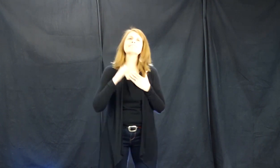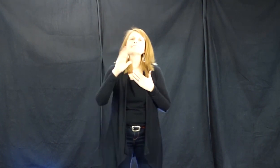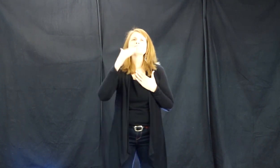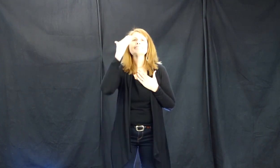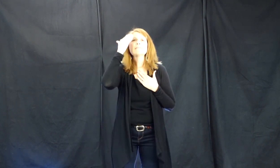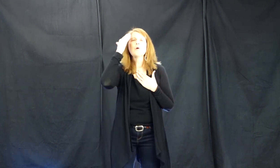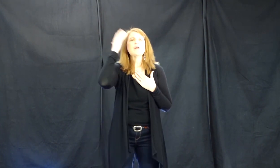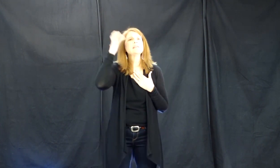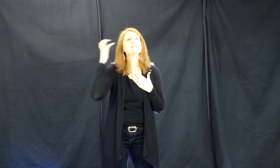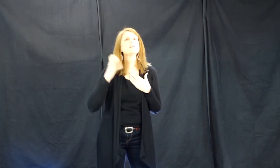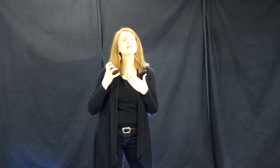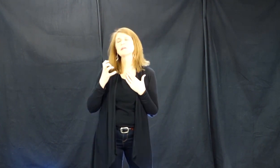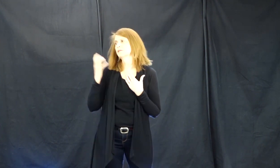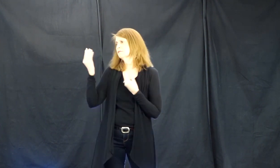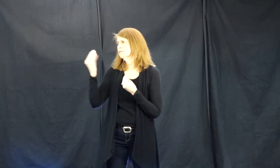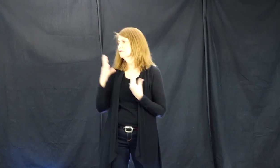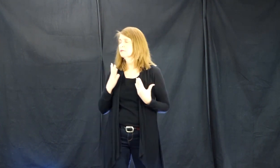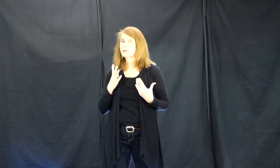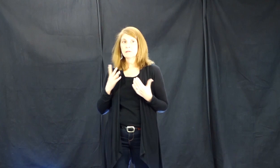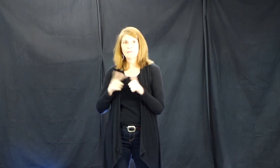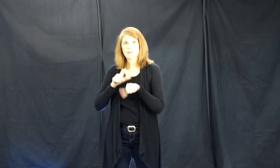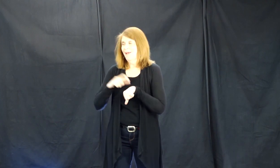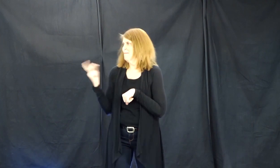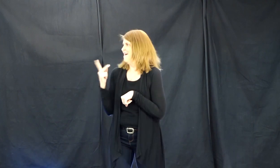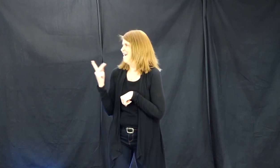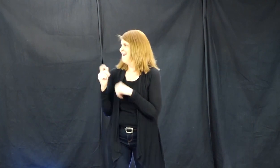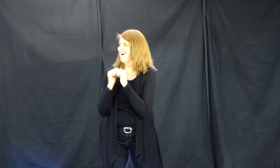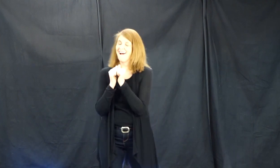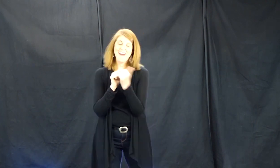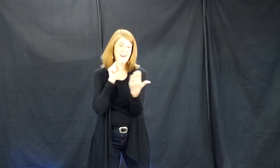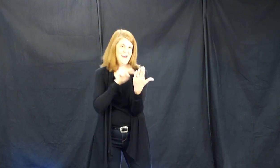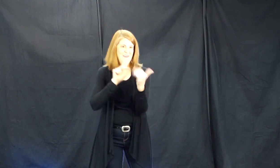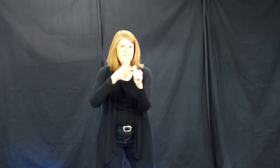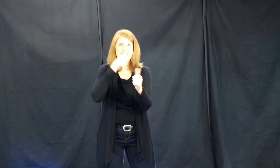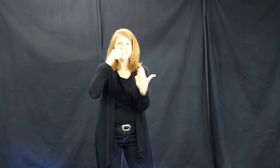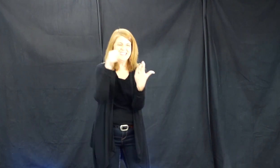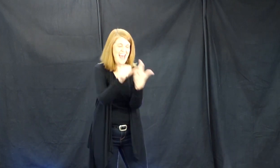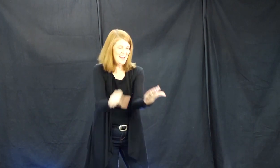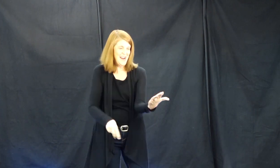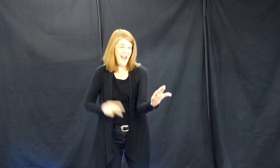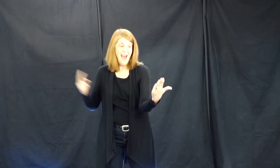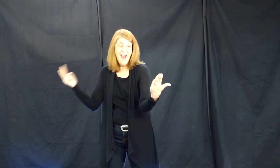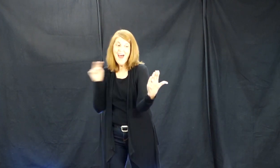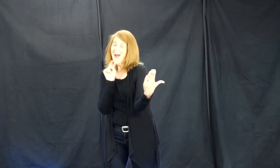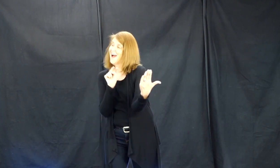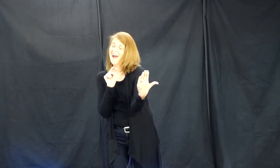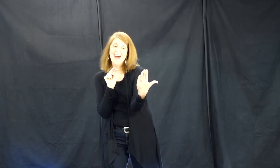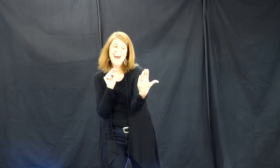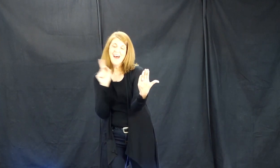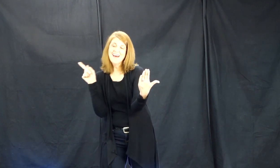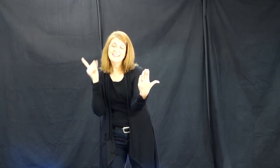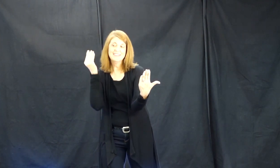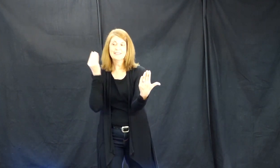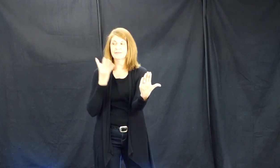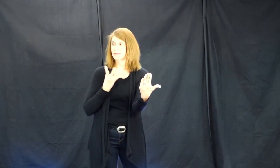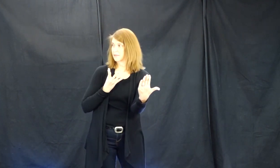Do you know what Angelica said when we saw your first letter arrive? She said,